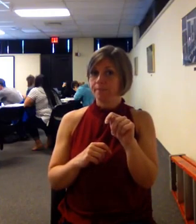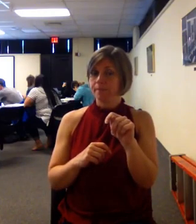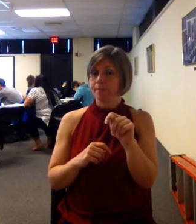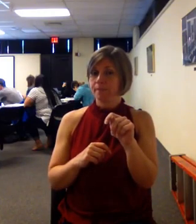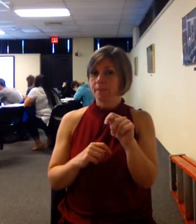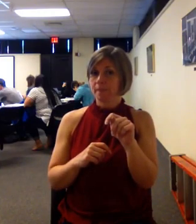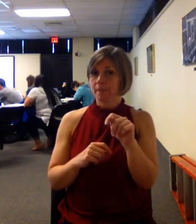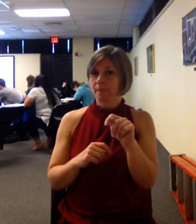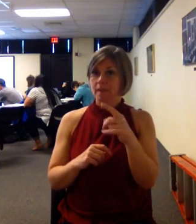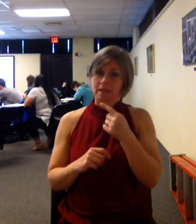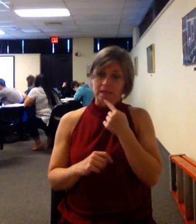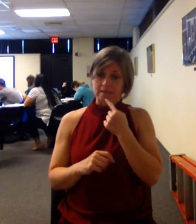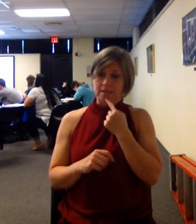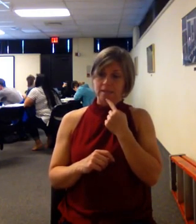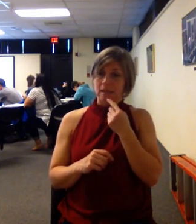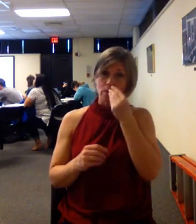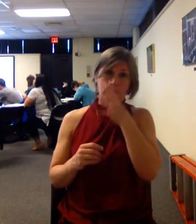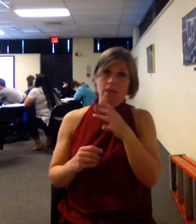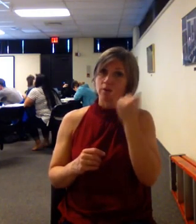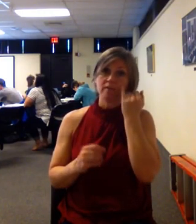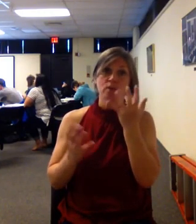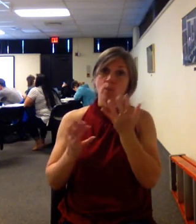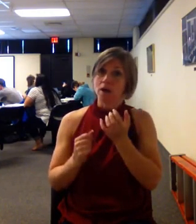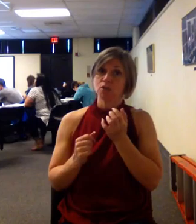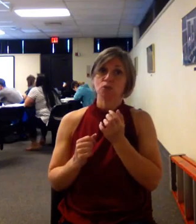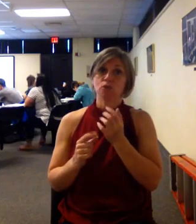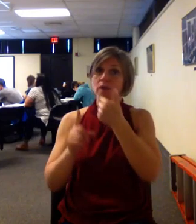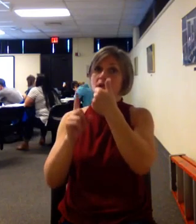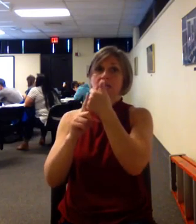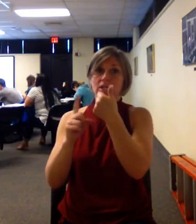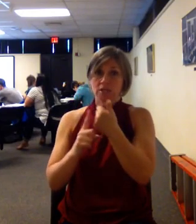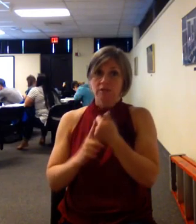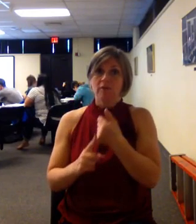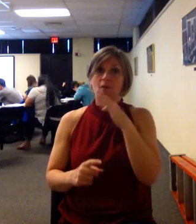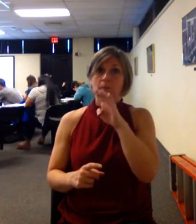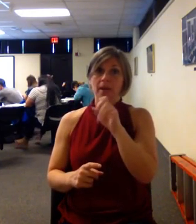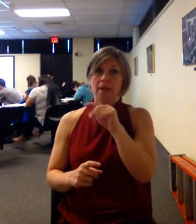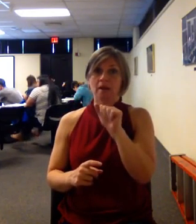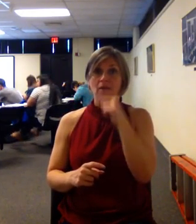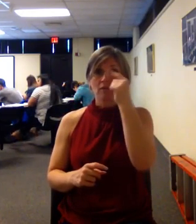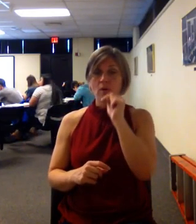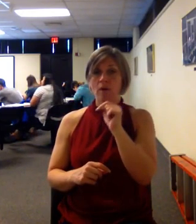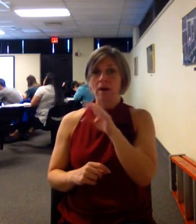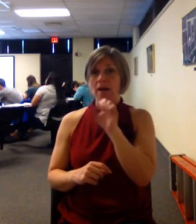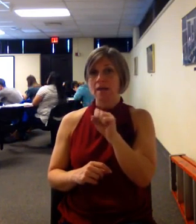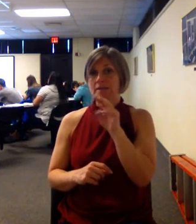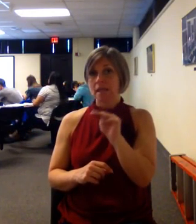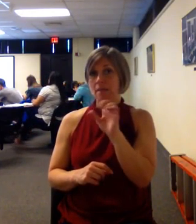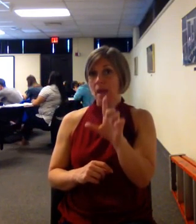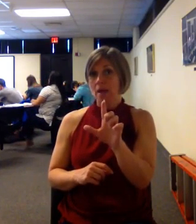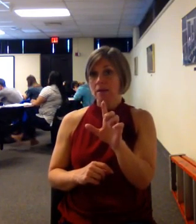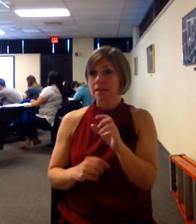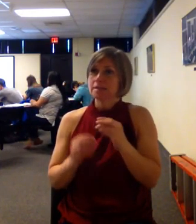And like I said, I don't care if you wanted to plug each of these betas into the SML equation. To me, that takes a little bit longer.